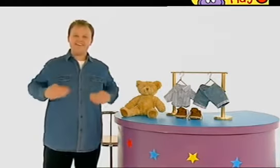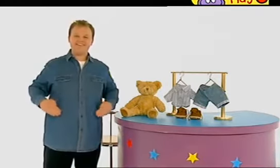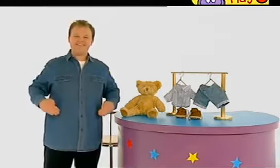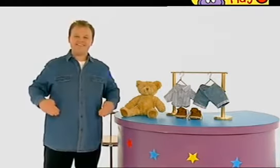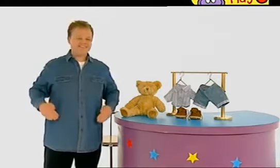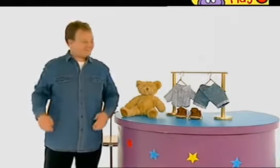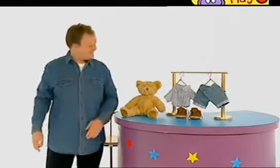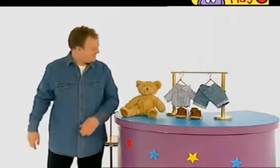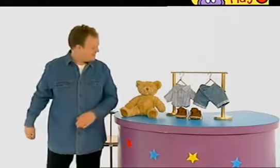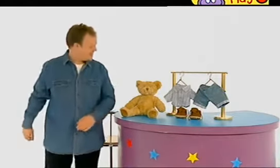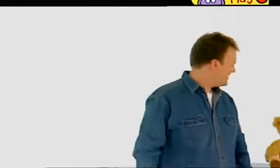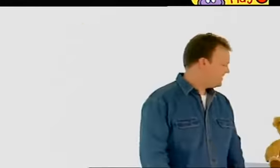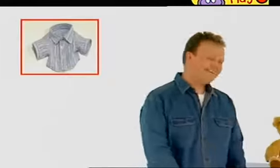clothes.